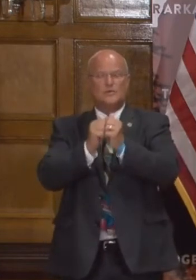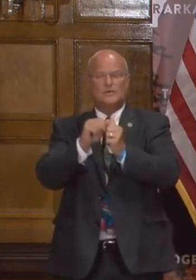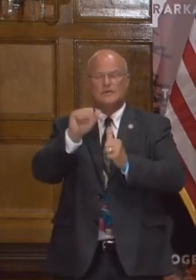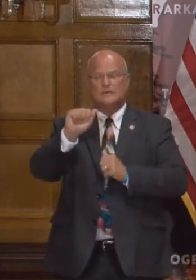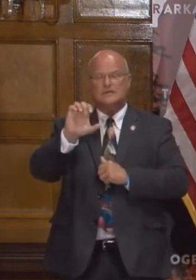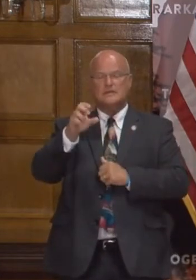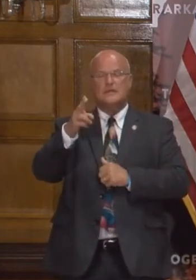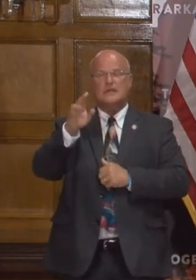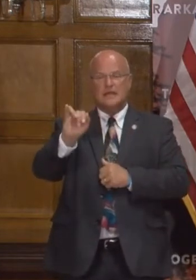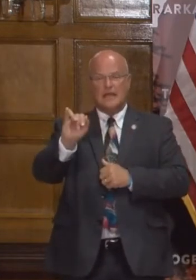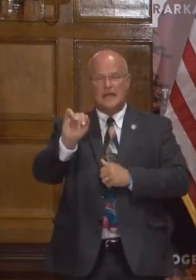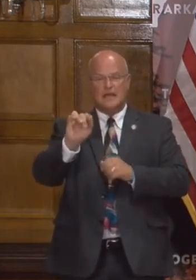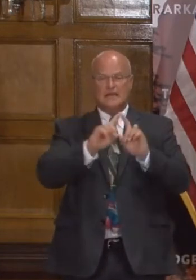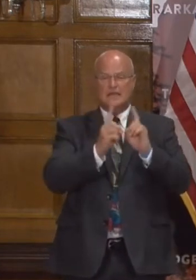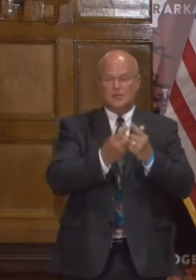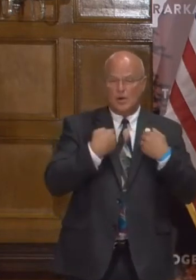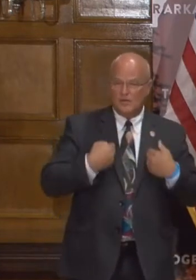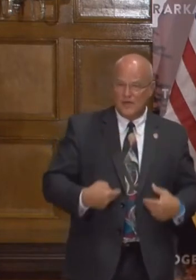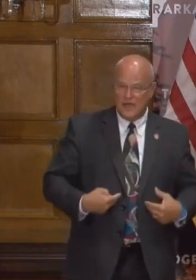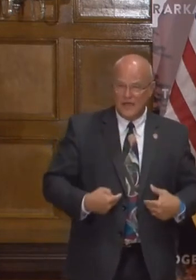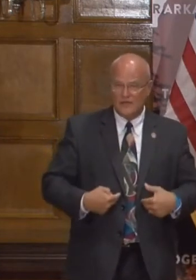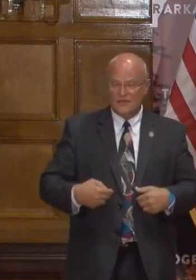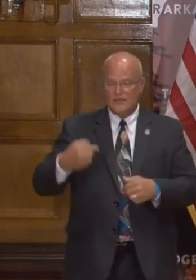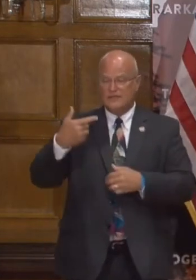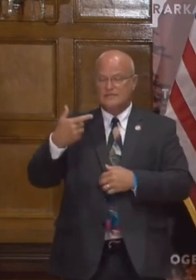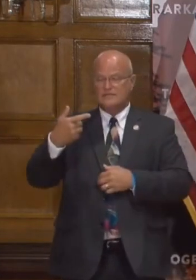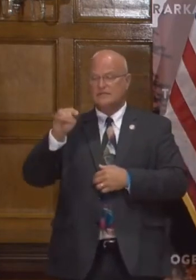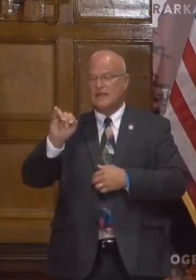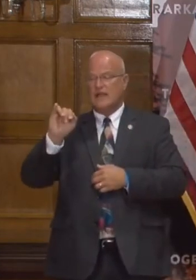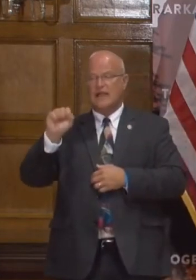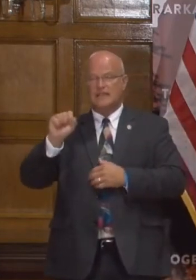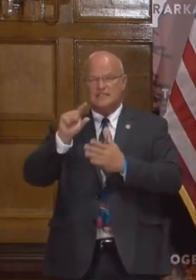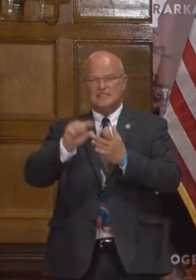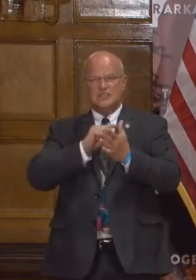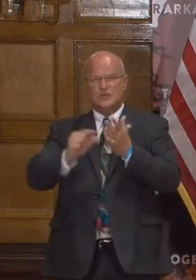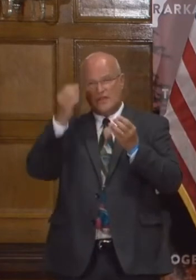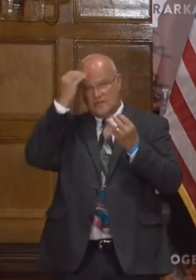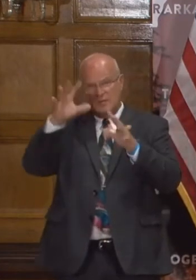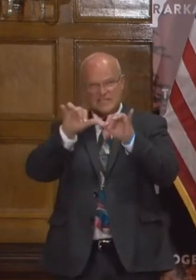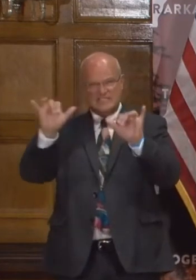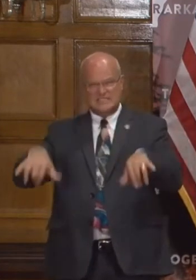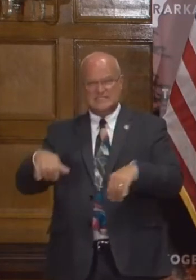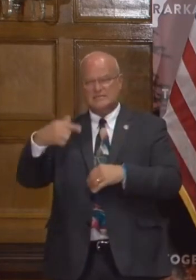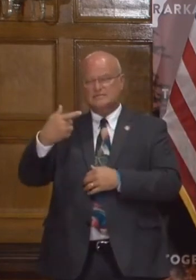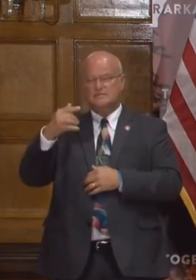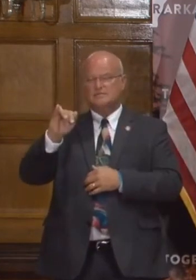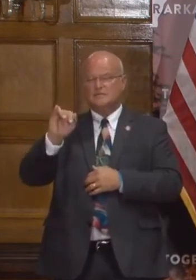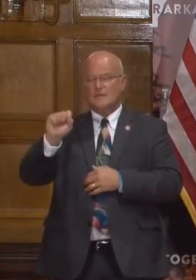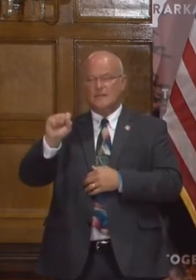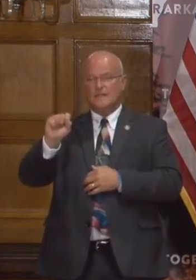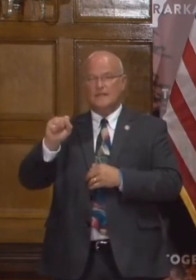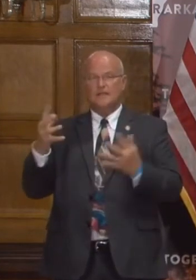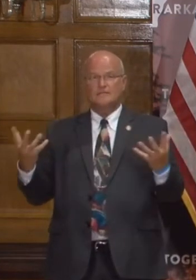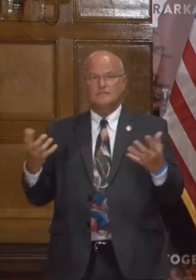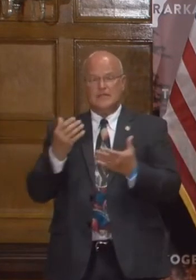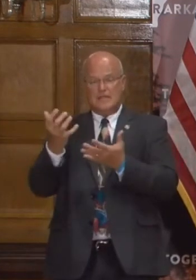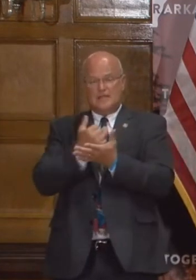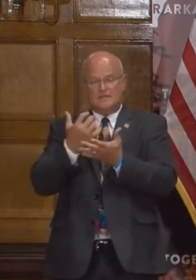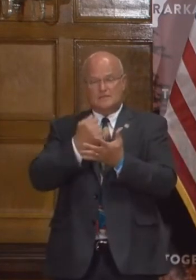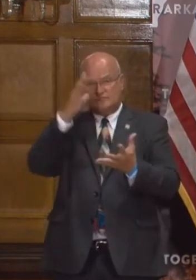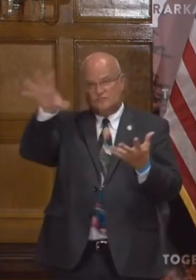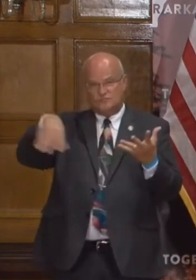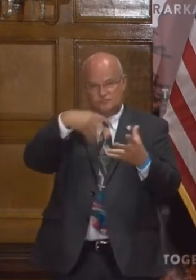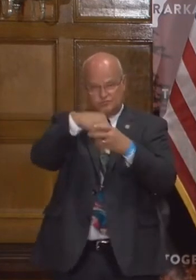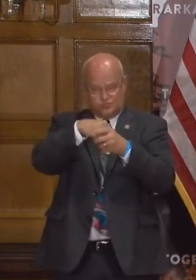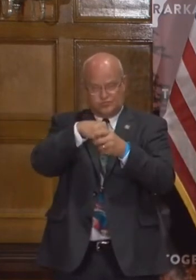ACI, Department of Health, and GIS, Geographic Information Systems, to help put that information together.